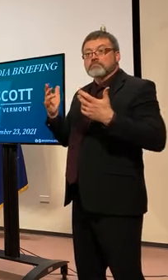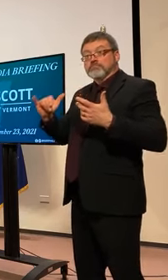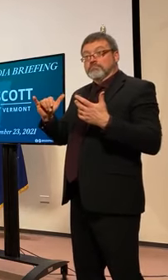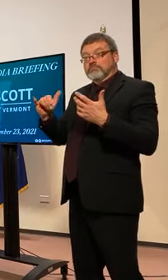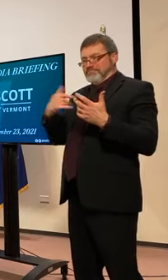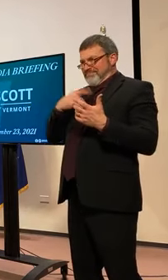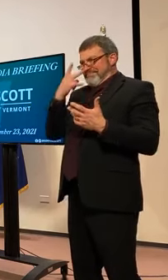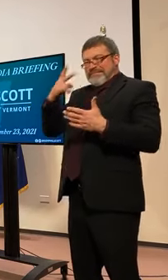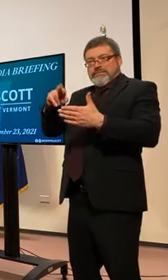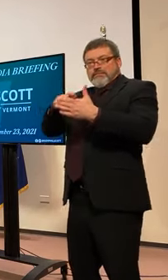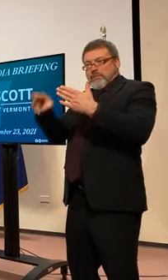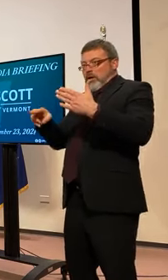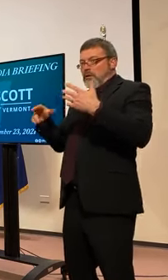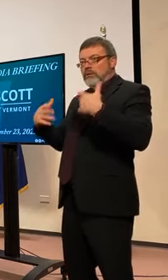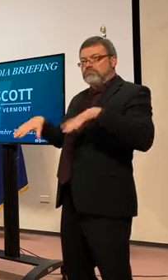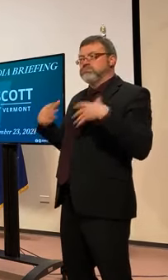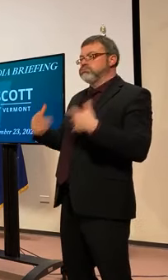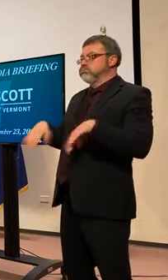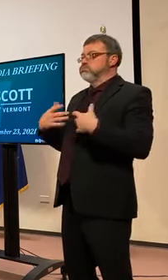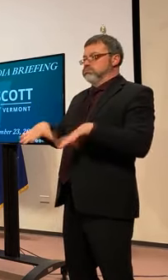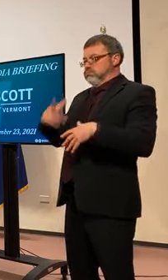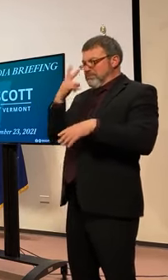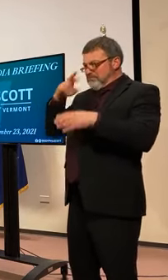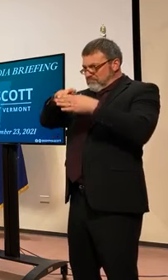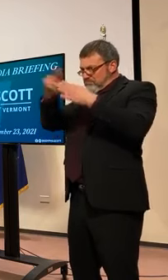with boosters. So far, nearly